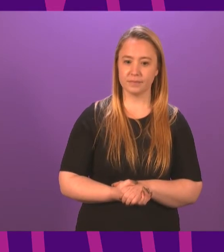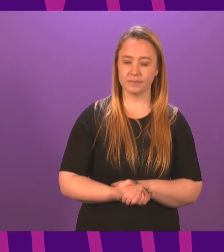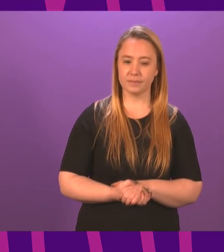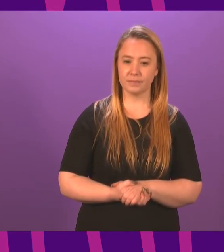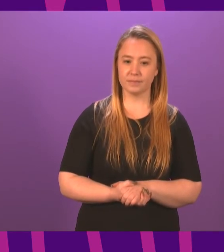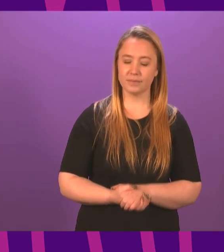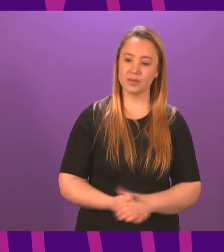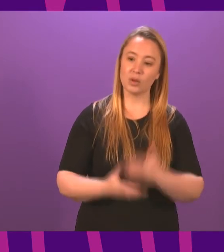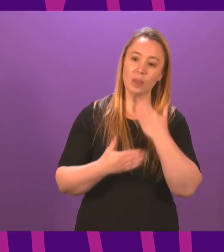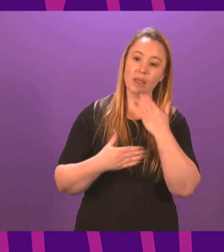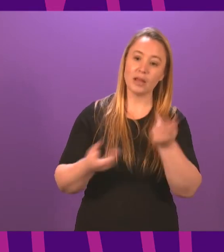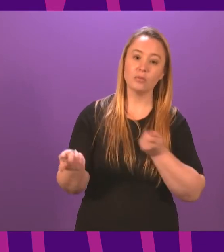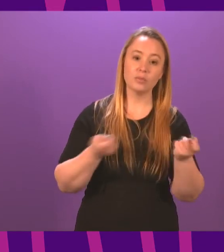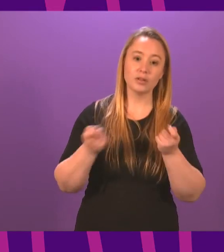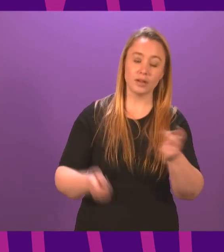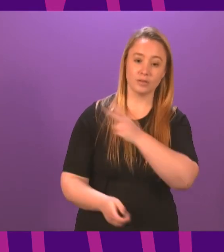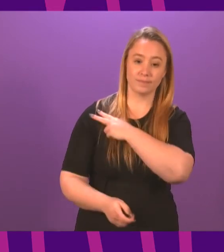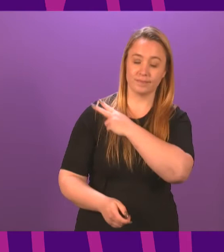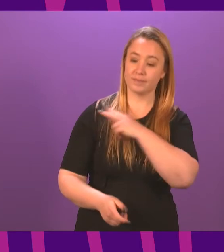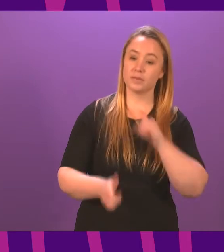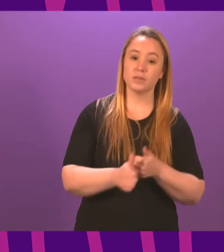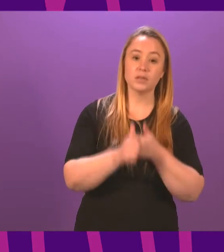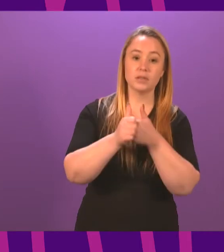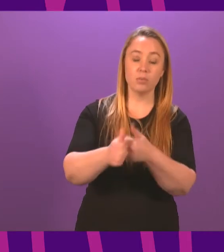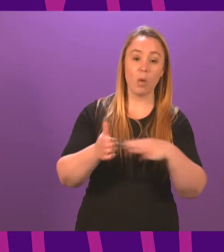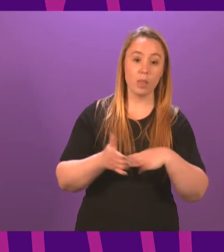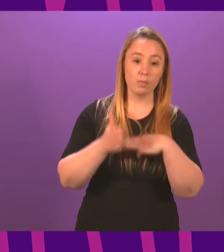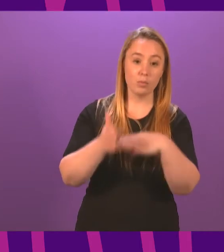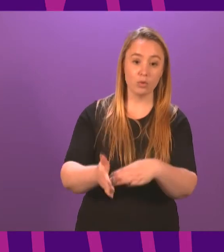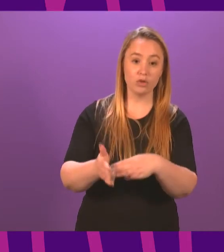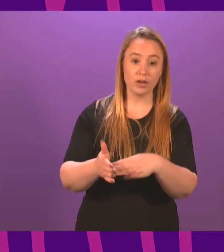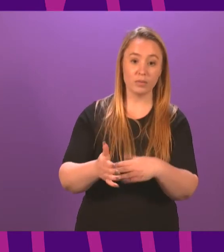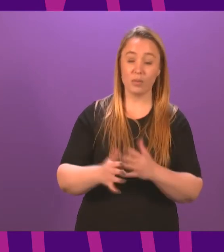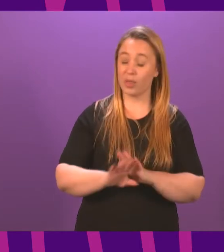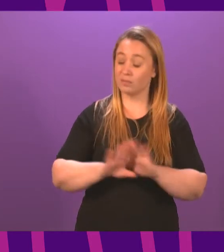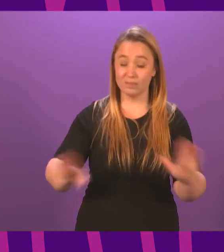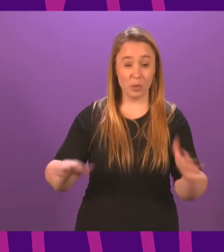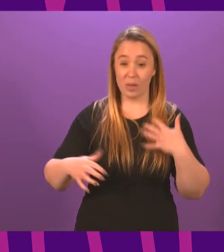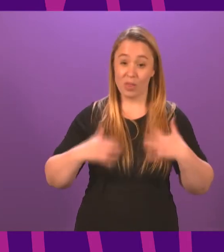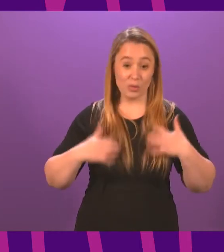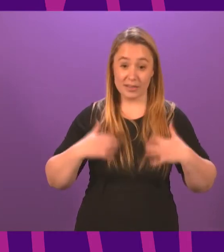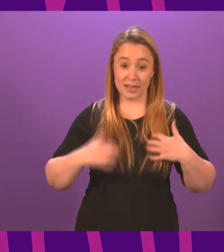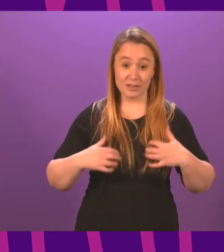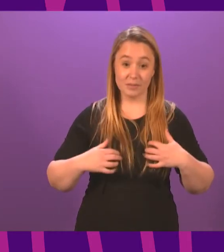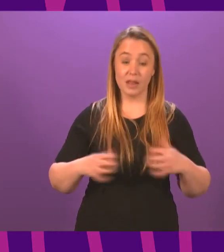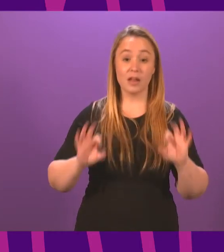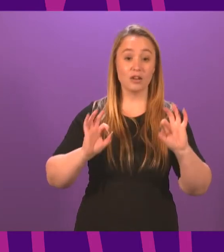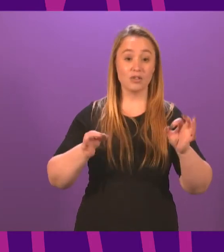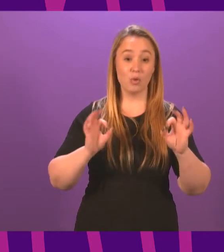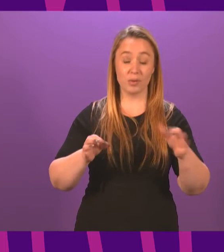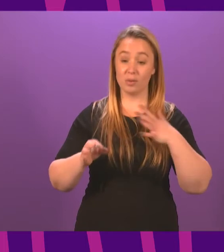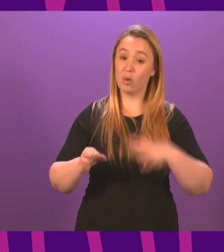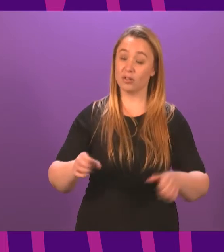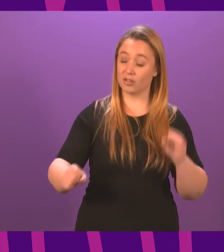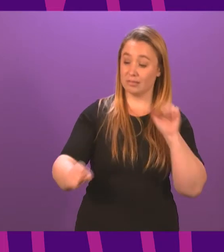Thank you, Presiding Officer. I speak in support of the Scottish Government motion with absolutely no enthusiasm, because no one wants to place such significant restrictions